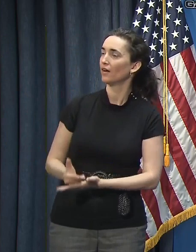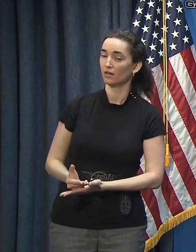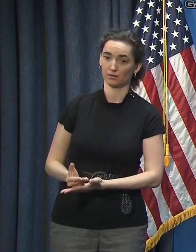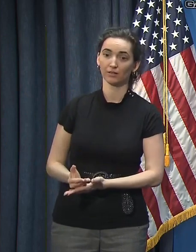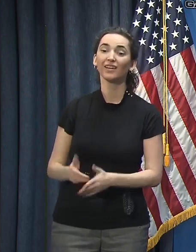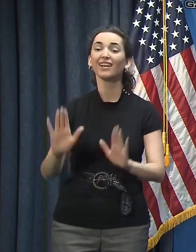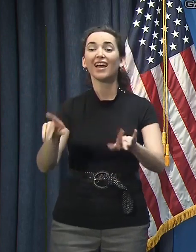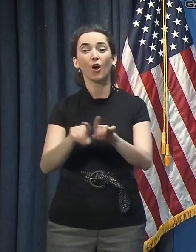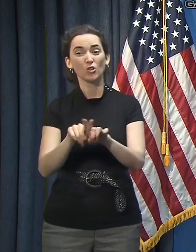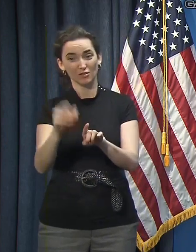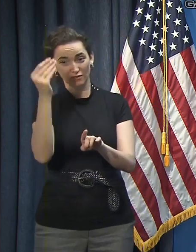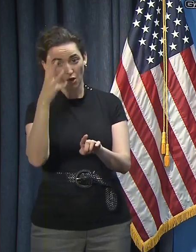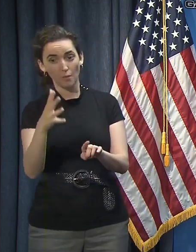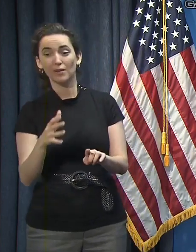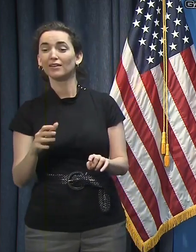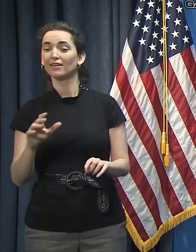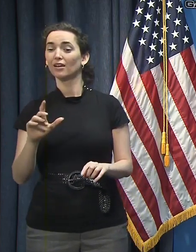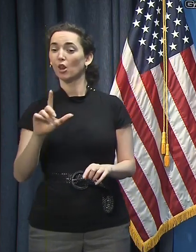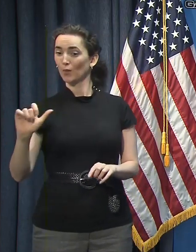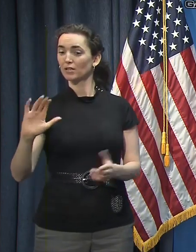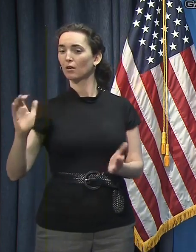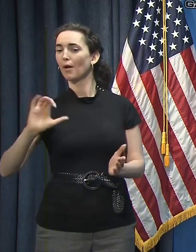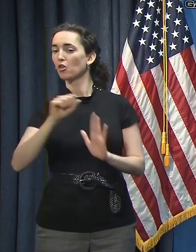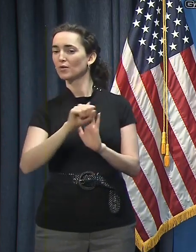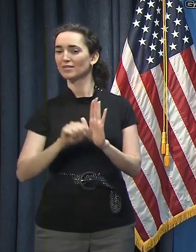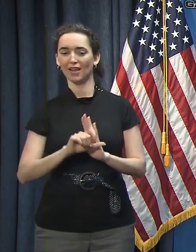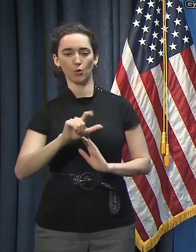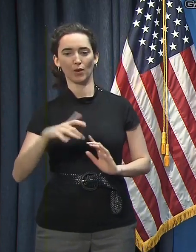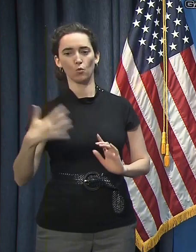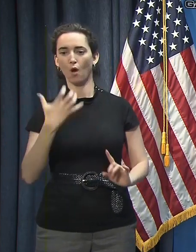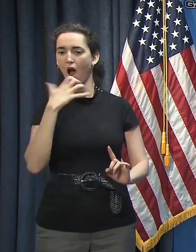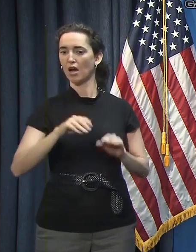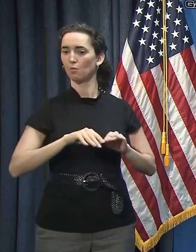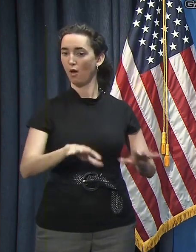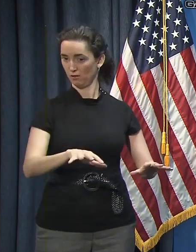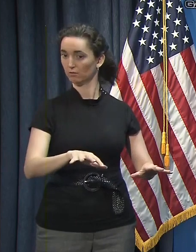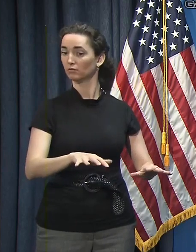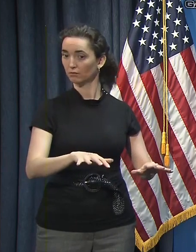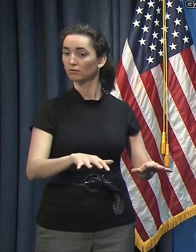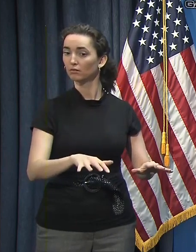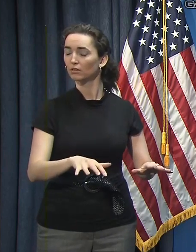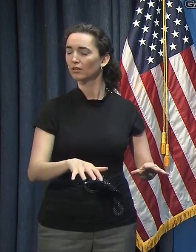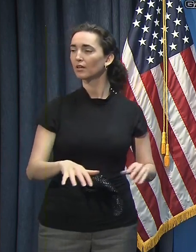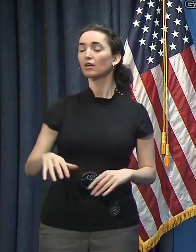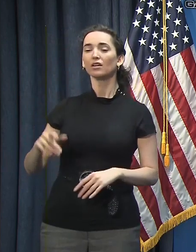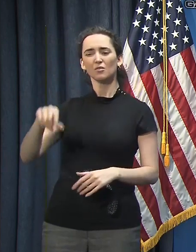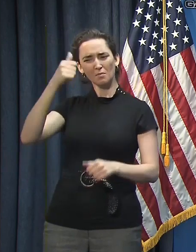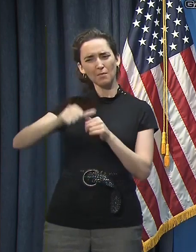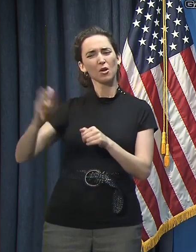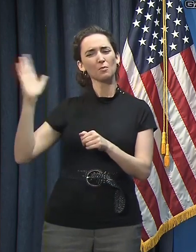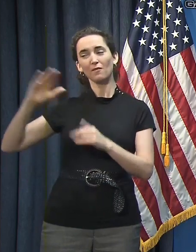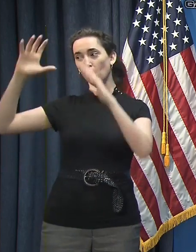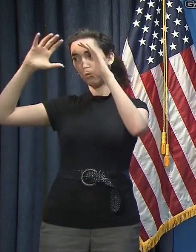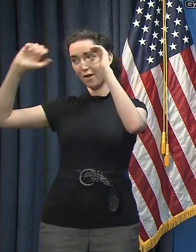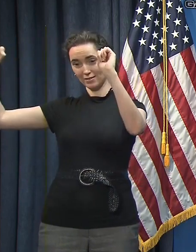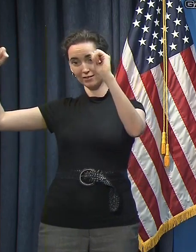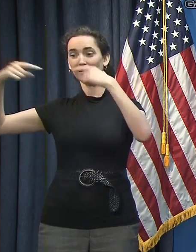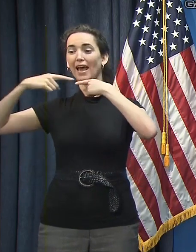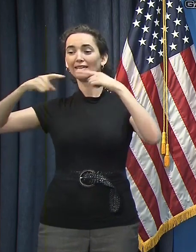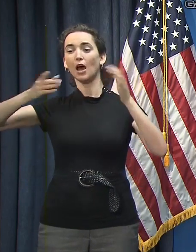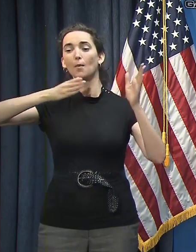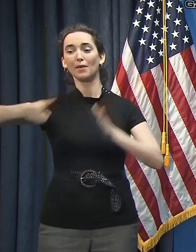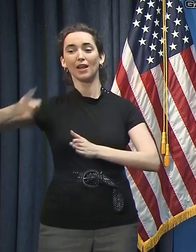is a hotspot state. And if you recall, back when the president released his plan for